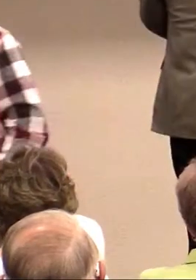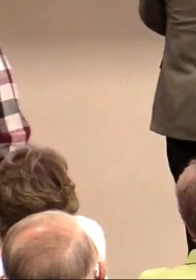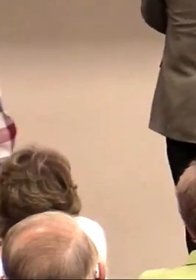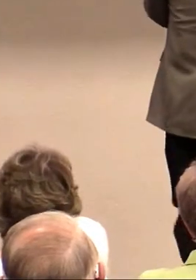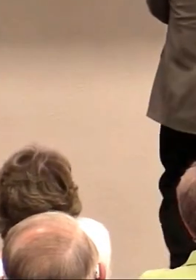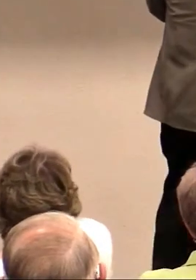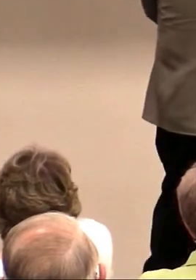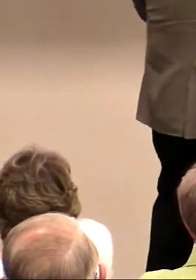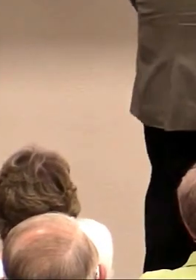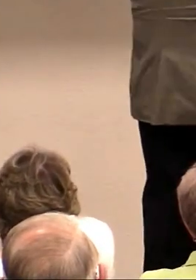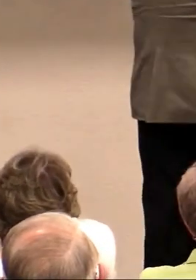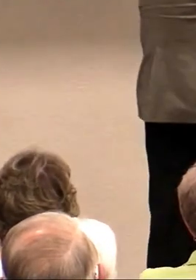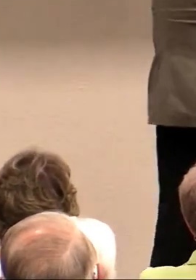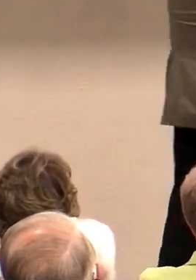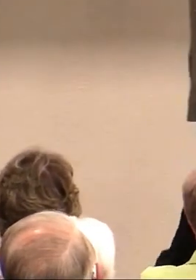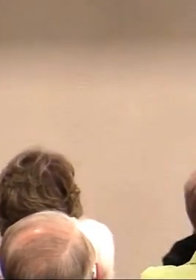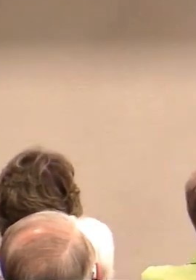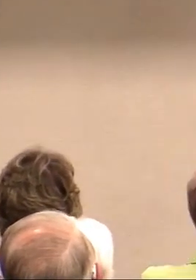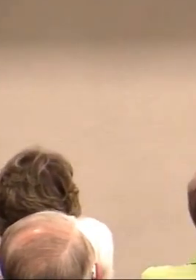Thanks for most of that.